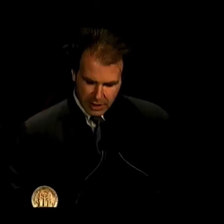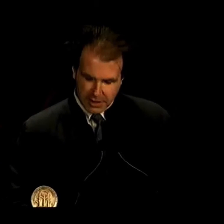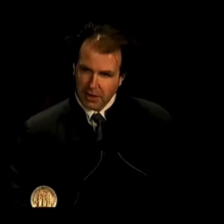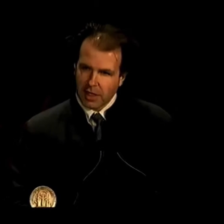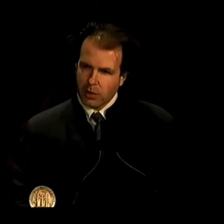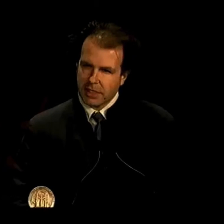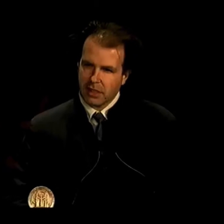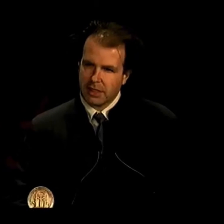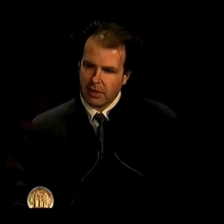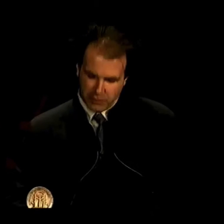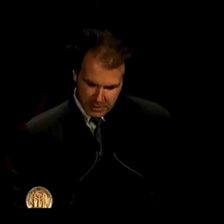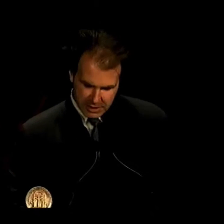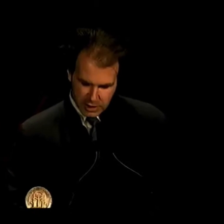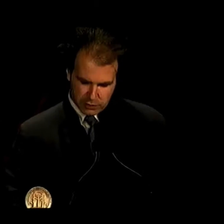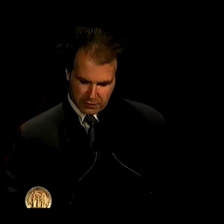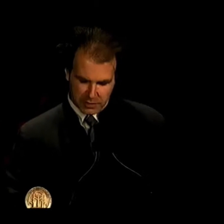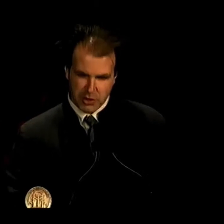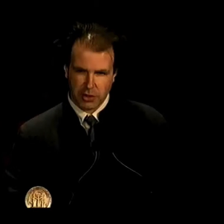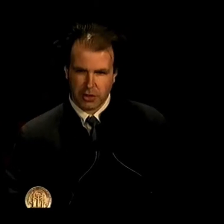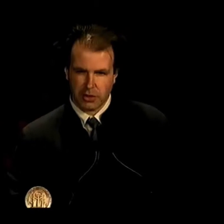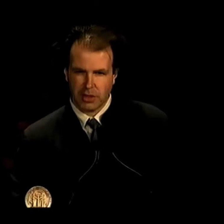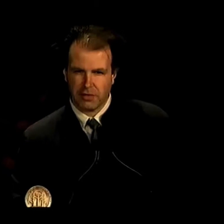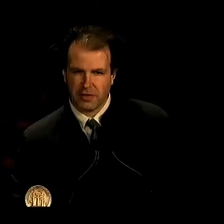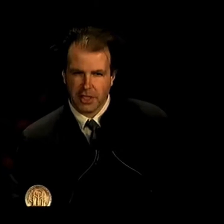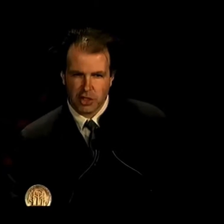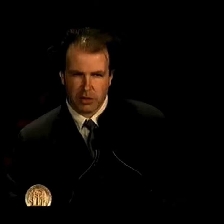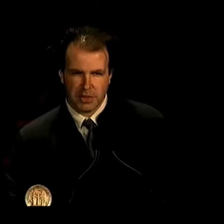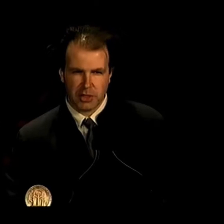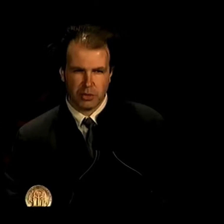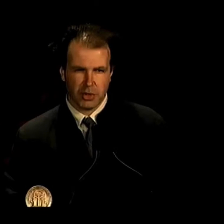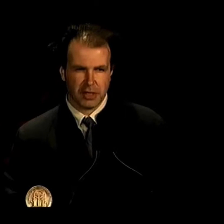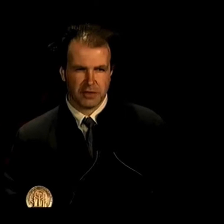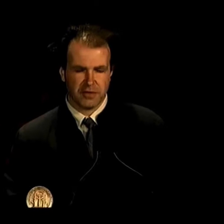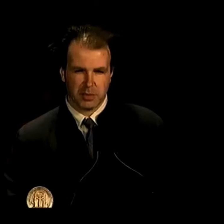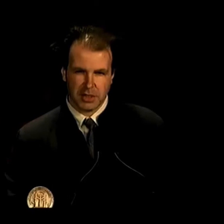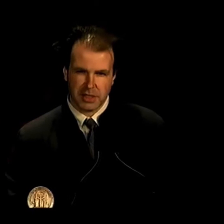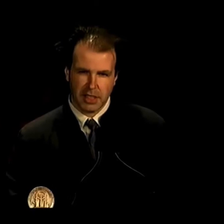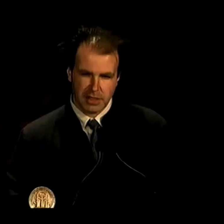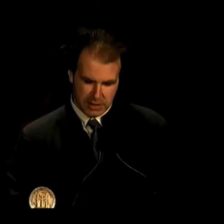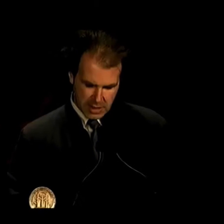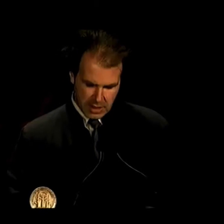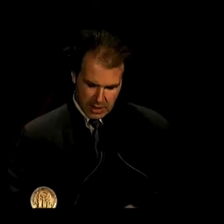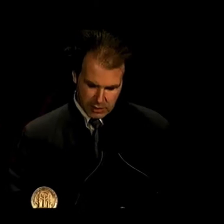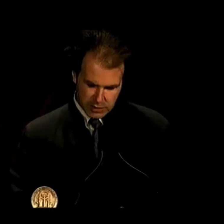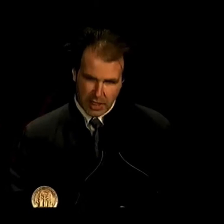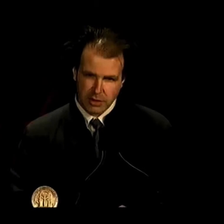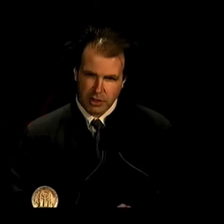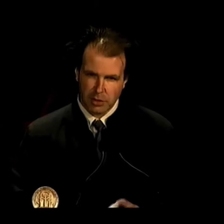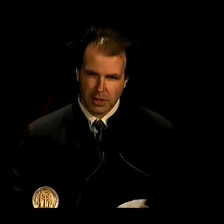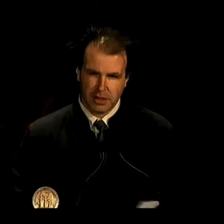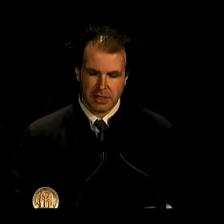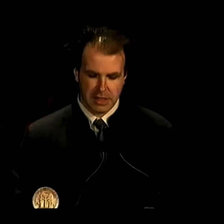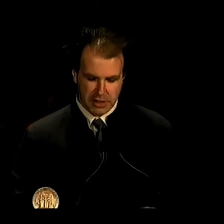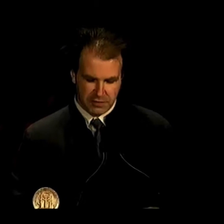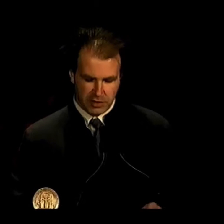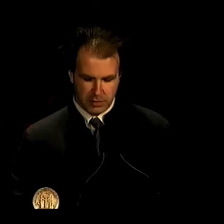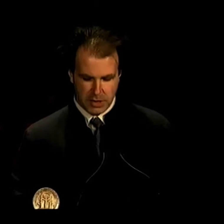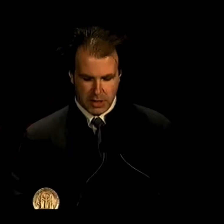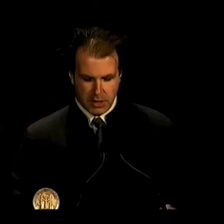to thank Wendy Liddell from International Film Circuit, who did a fine job distributing this film in the States and who's now distributing his next film, The